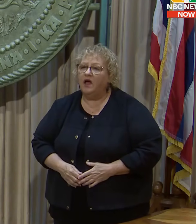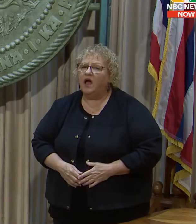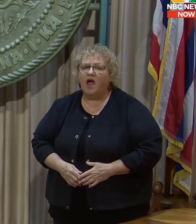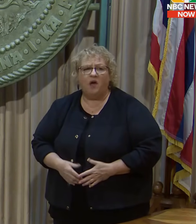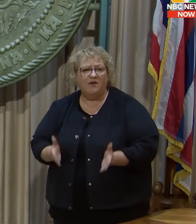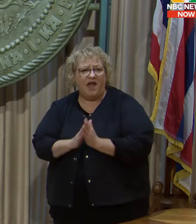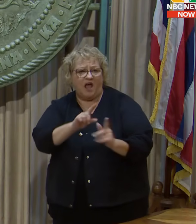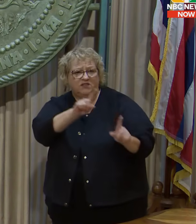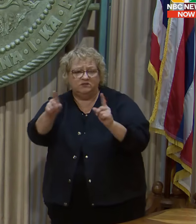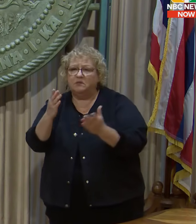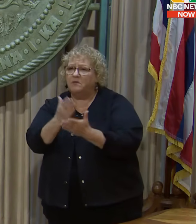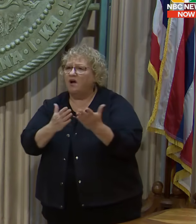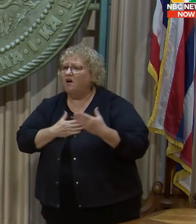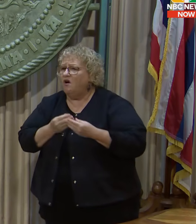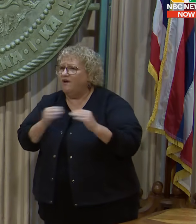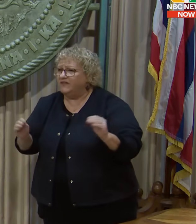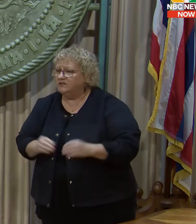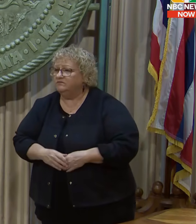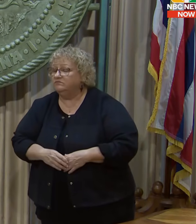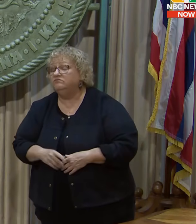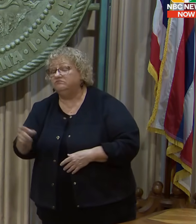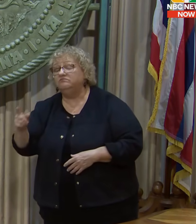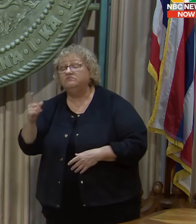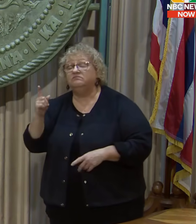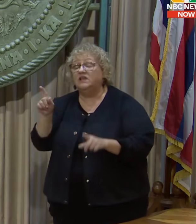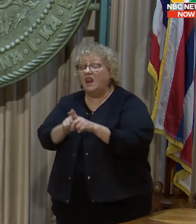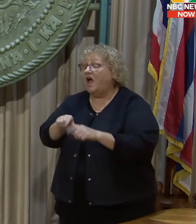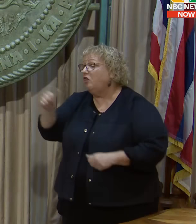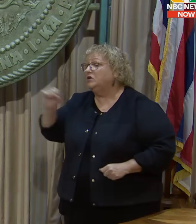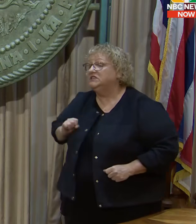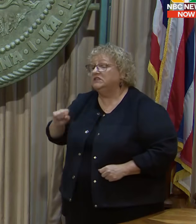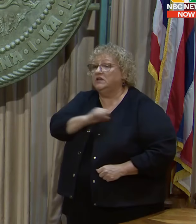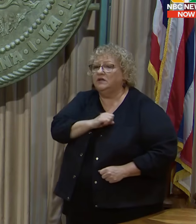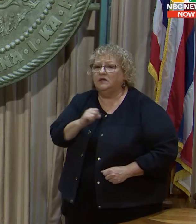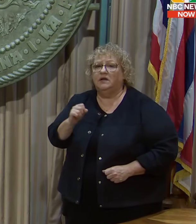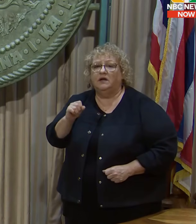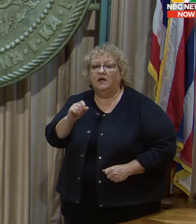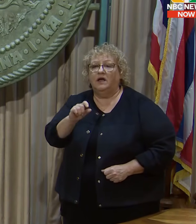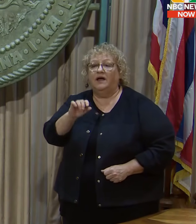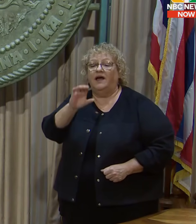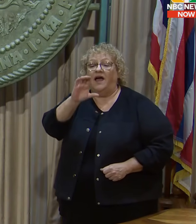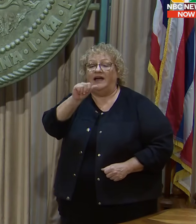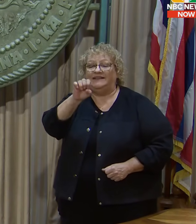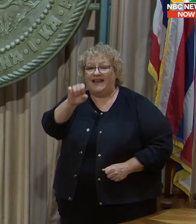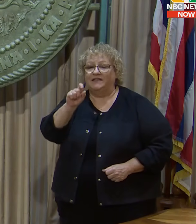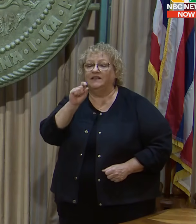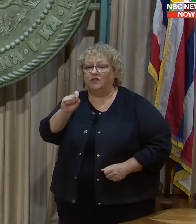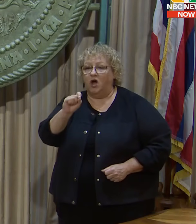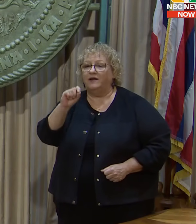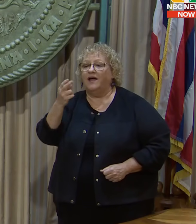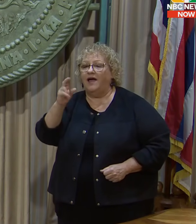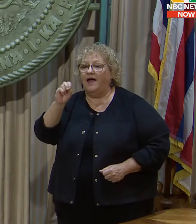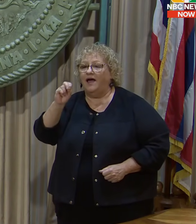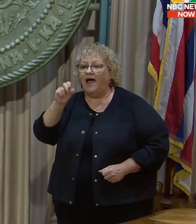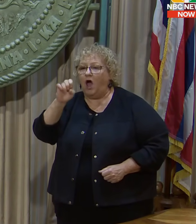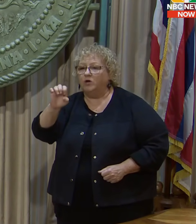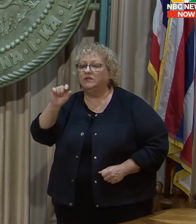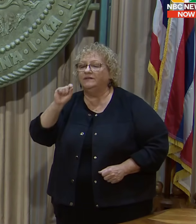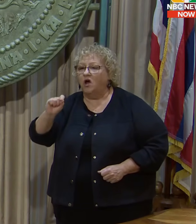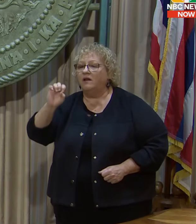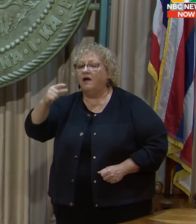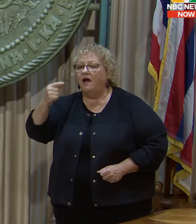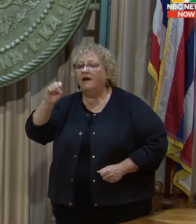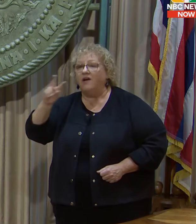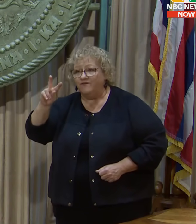that I get in my office. And by the way, like Senator Schatz, please go to case.house.gov, where I also have a full set